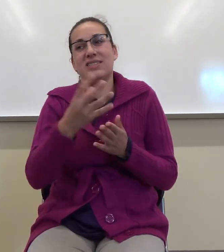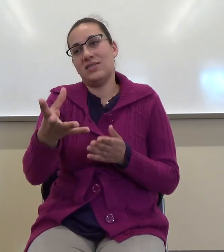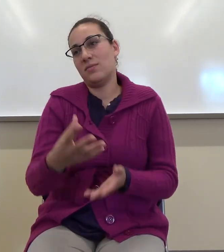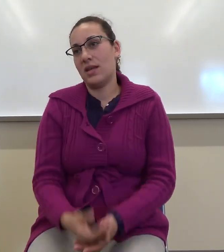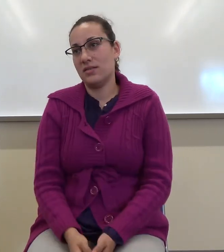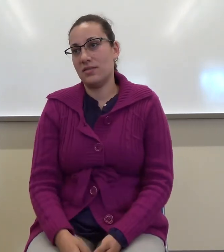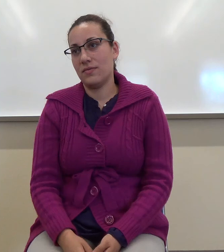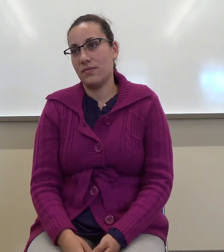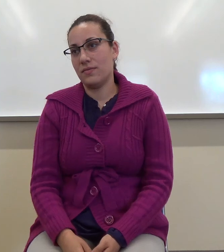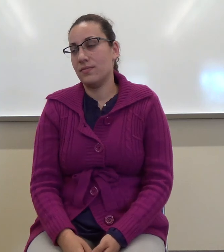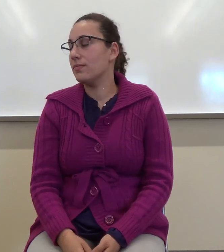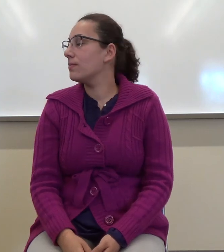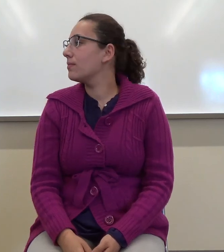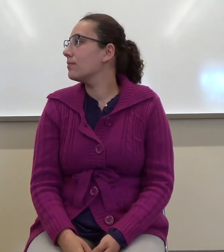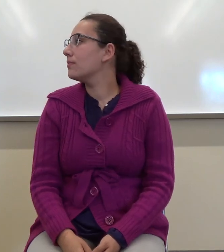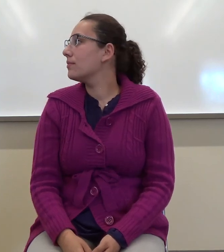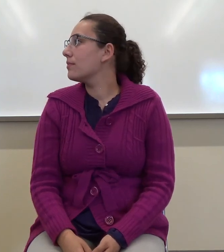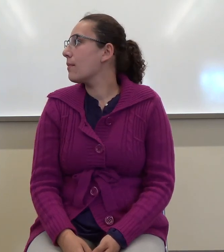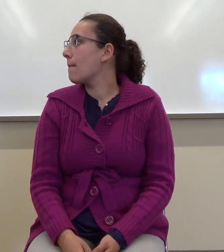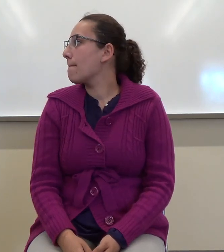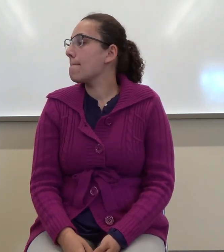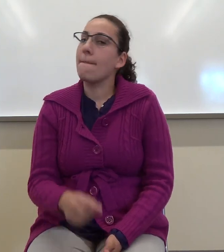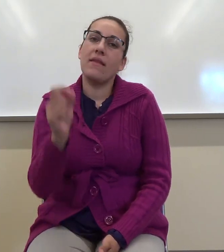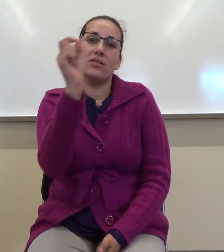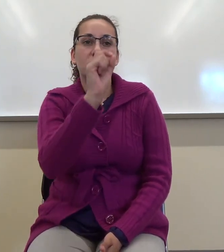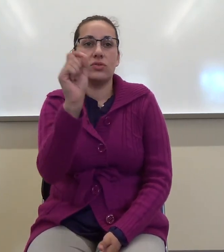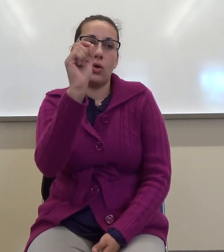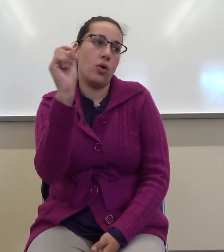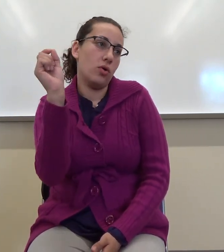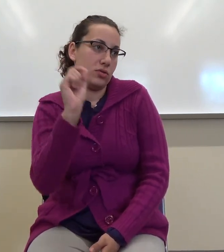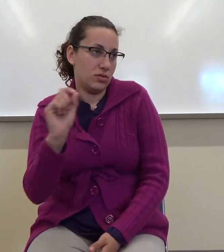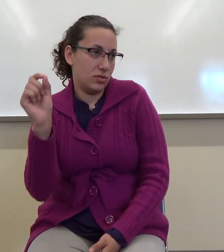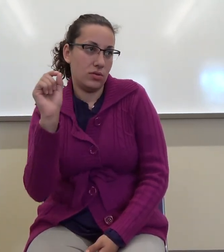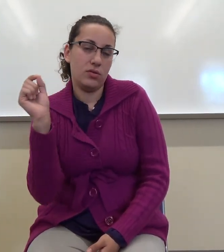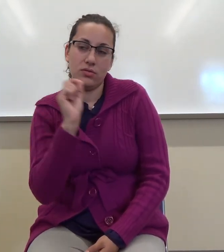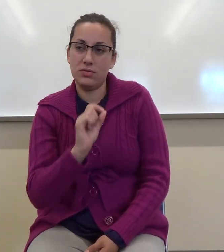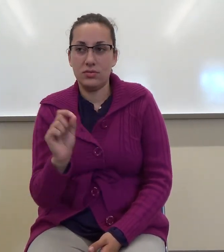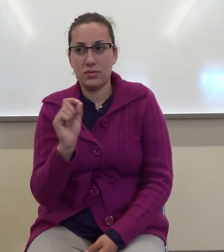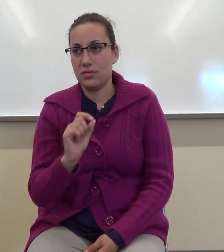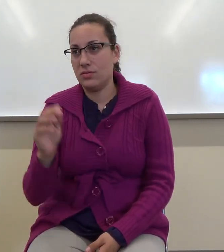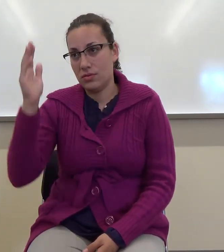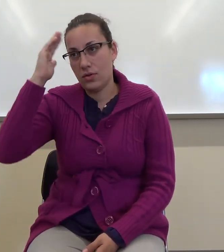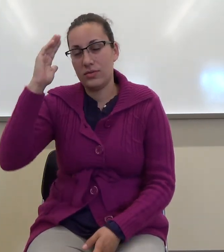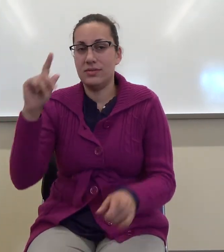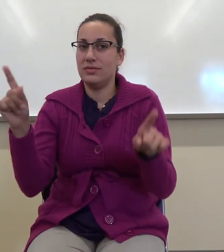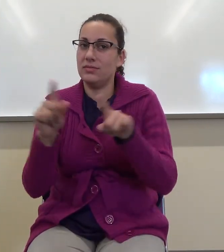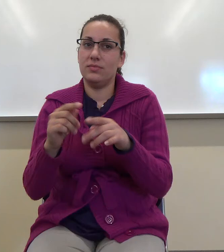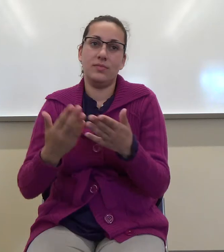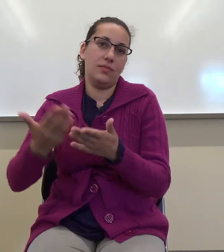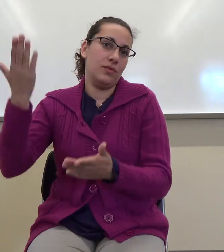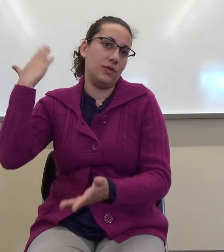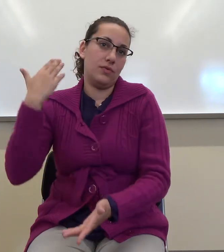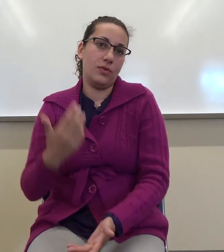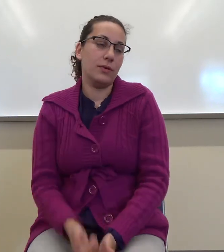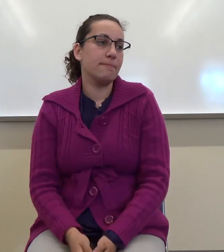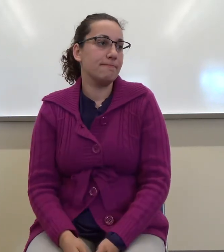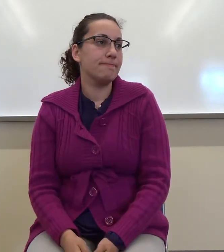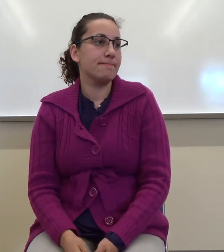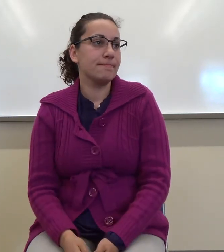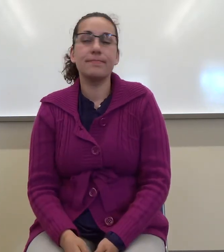you probably would have done anyway. Okay, or otherwise notice what was going on. Oops, here, this ran off